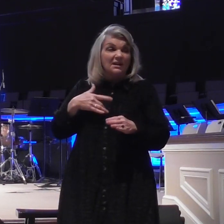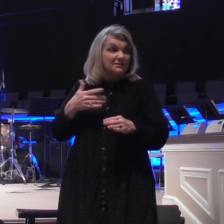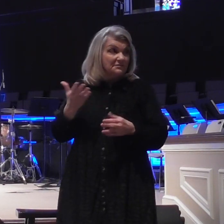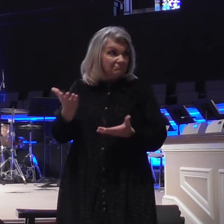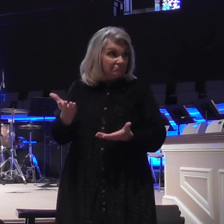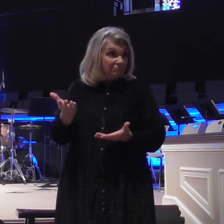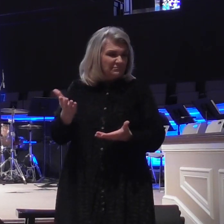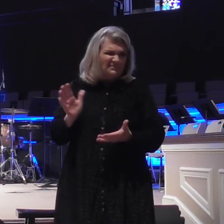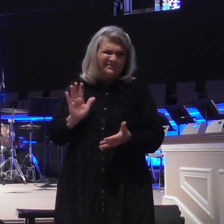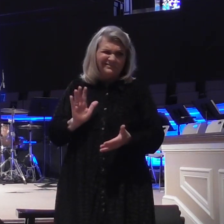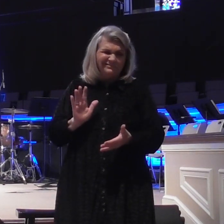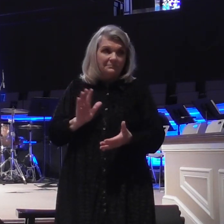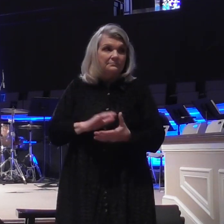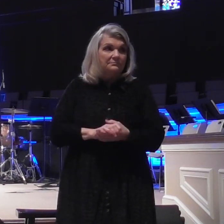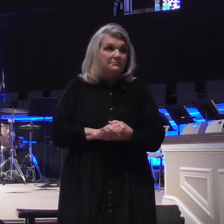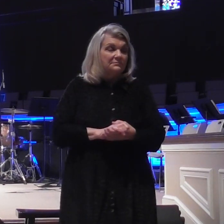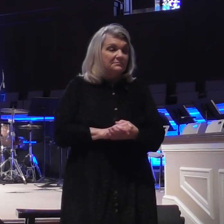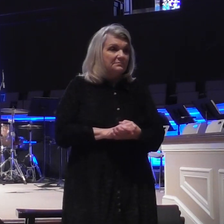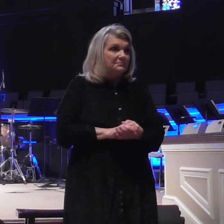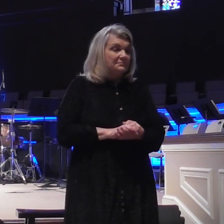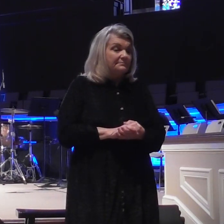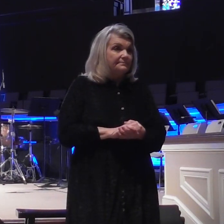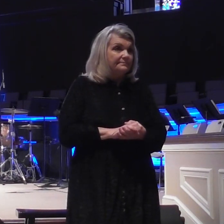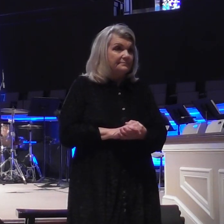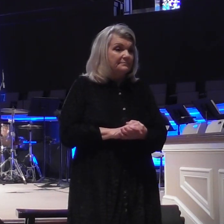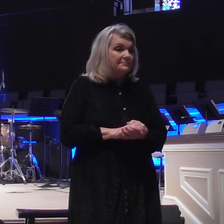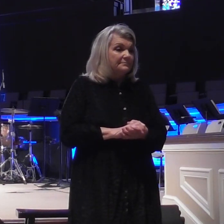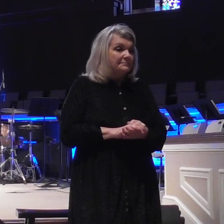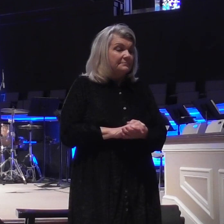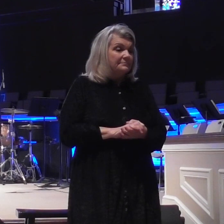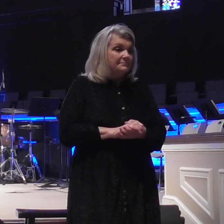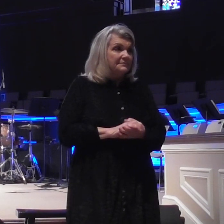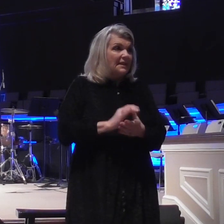Now think about that for a second. That's the assertion. That's the idea.